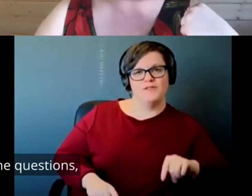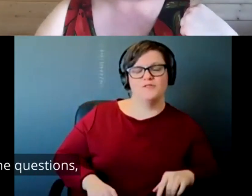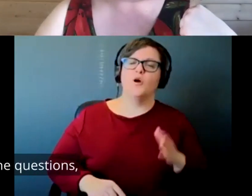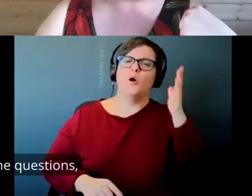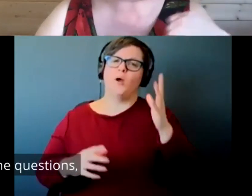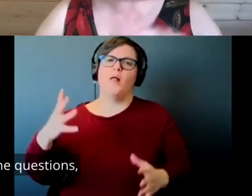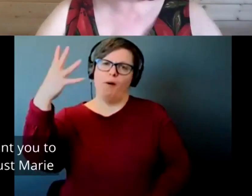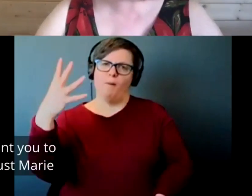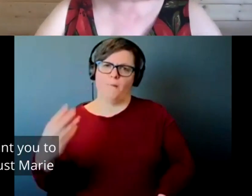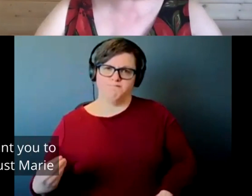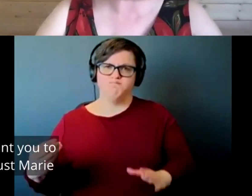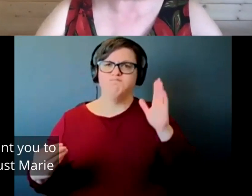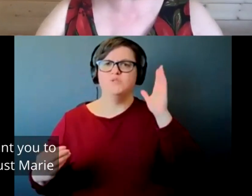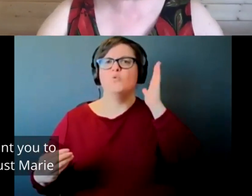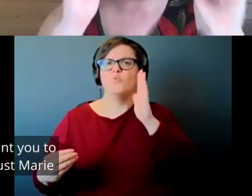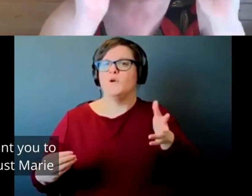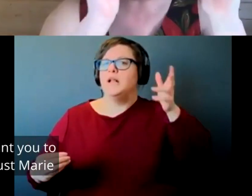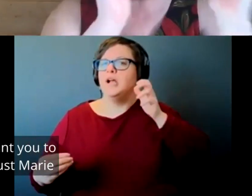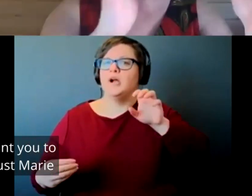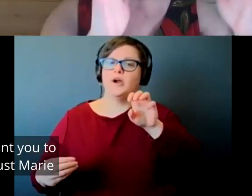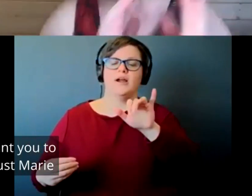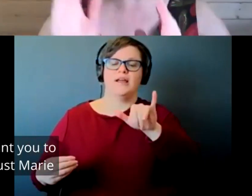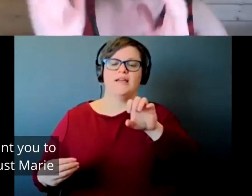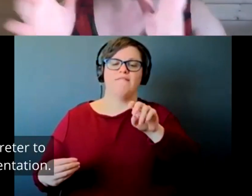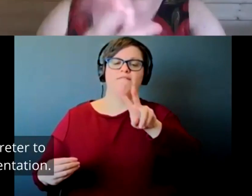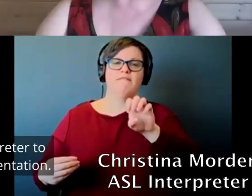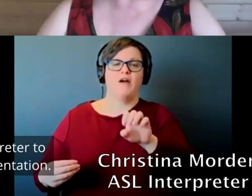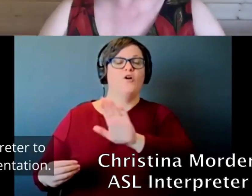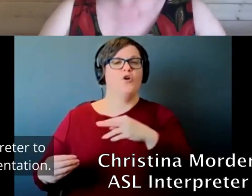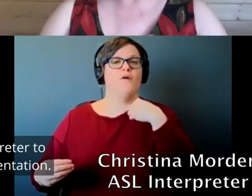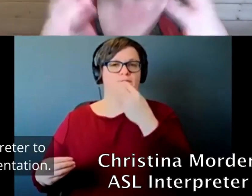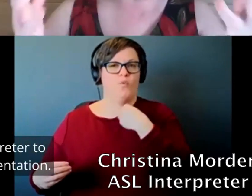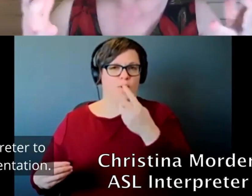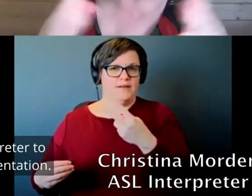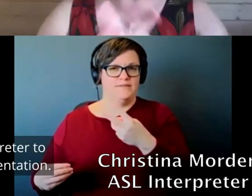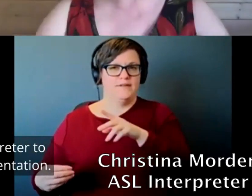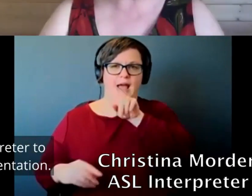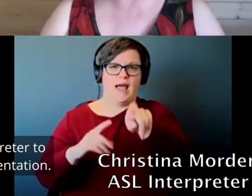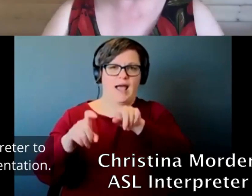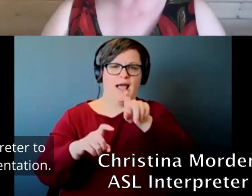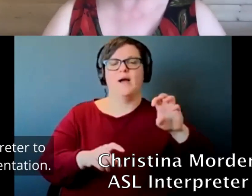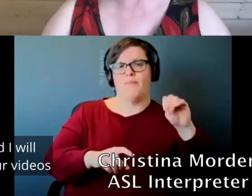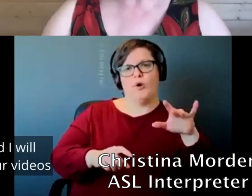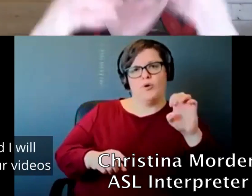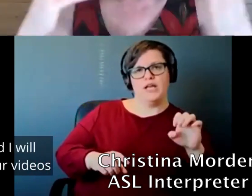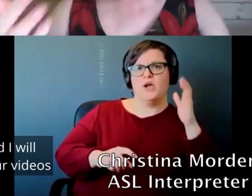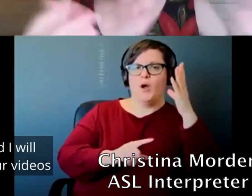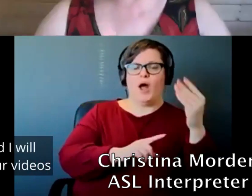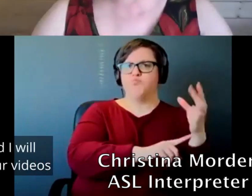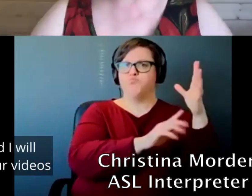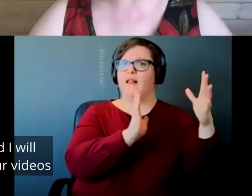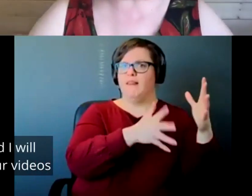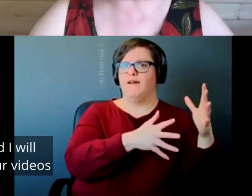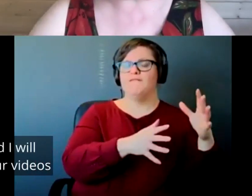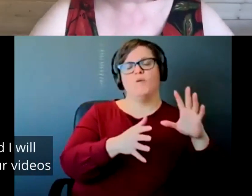asks Maurice the question, but we really want you to be able to see just Marie and the interpreter to enjoy this presentation. So